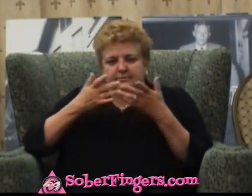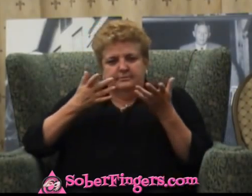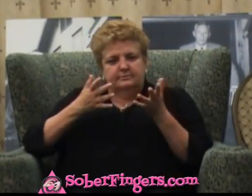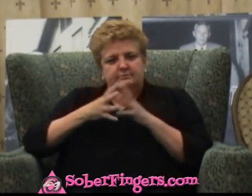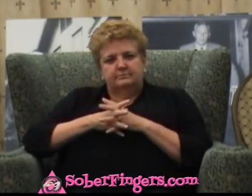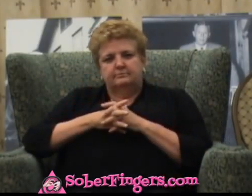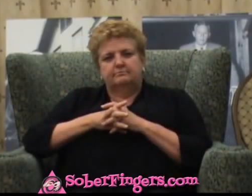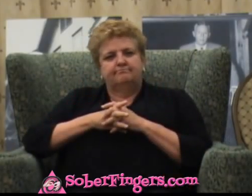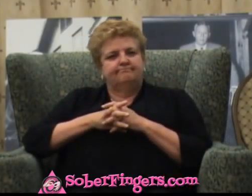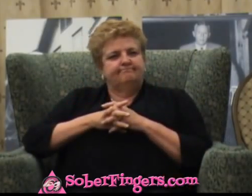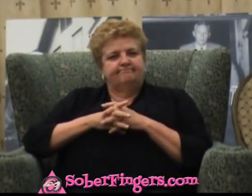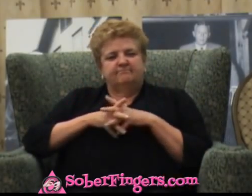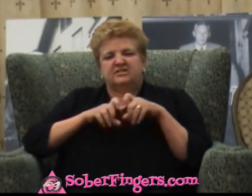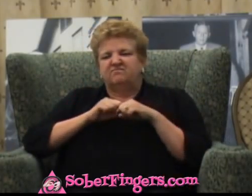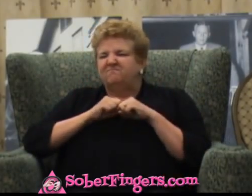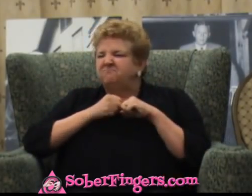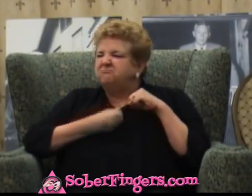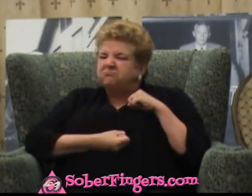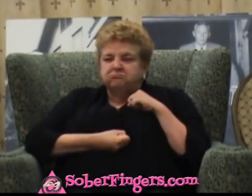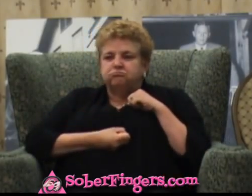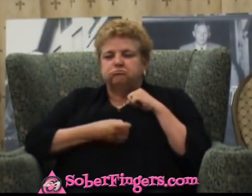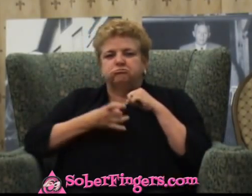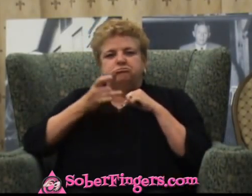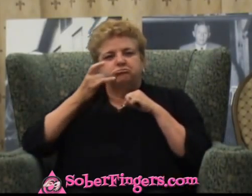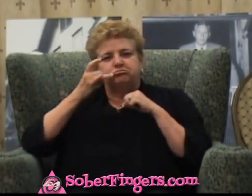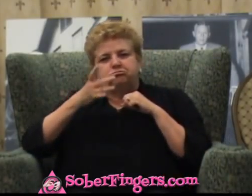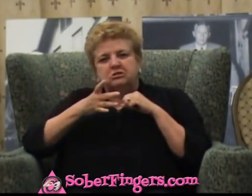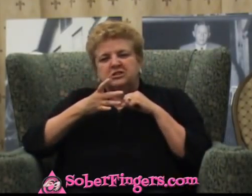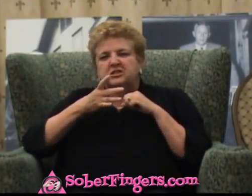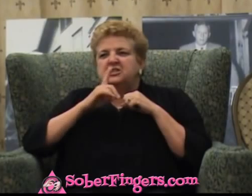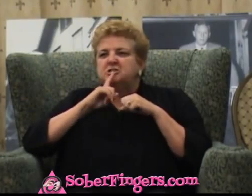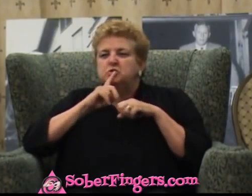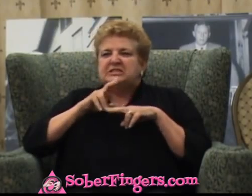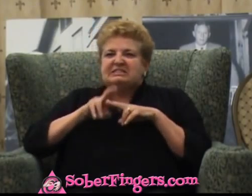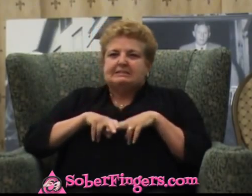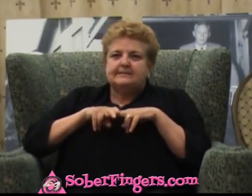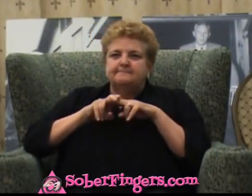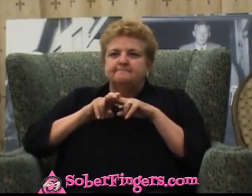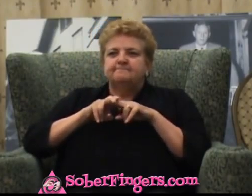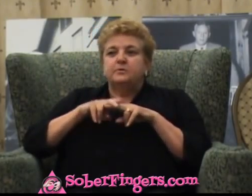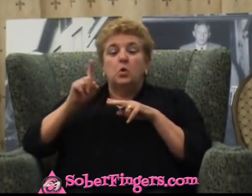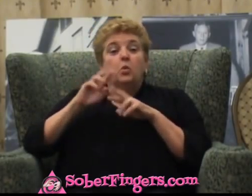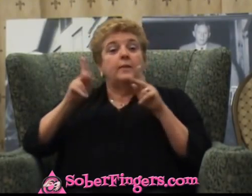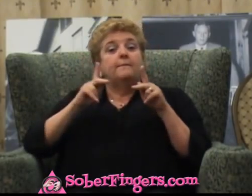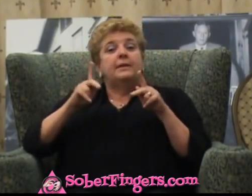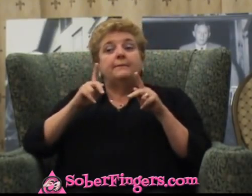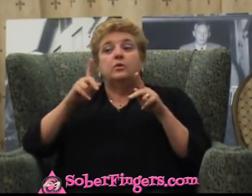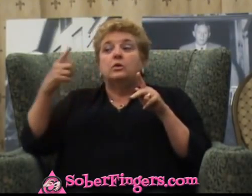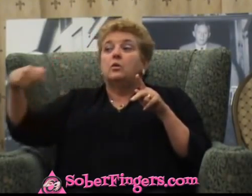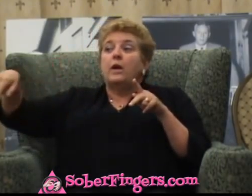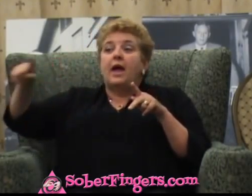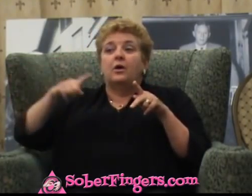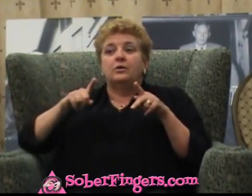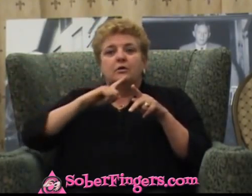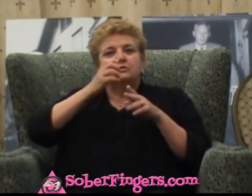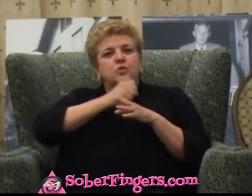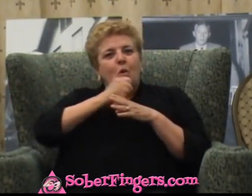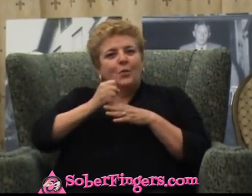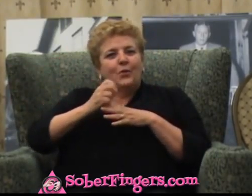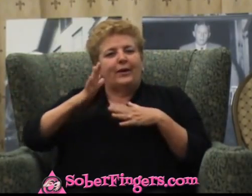To be using and to sit in a room where there's people actually recovering. And to know that you have nothing to share, so